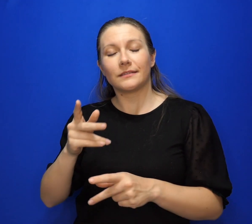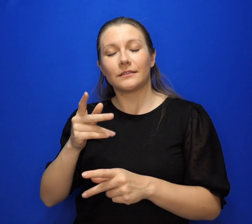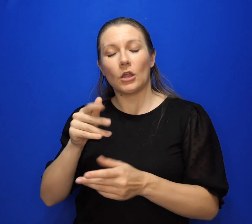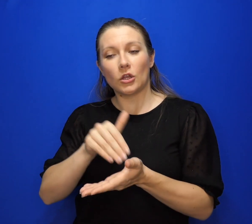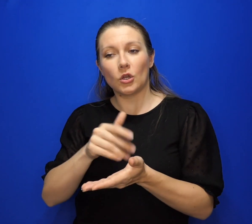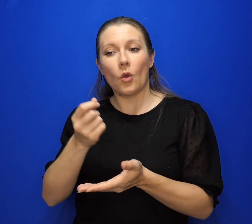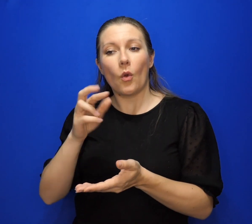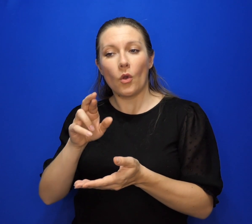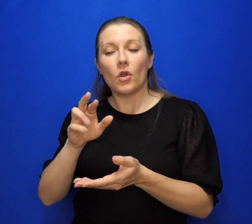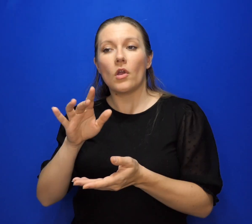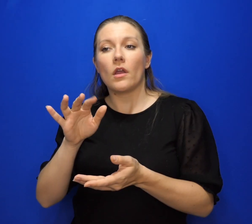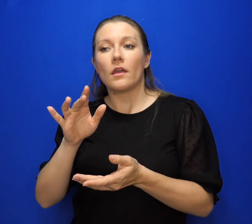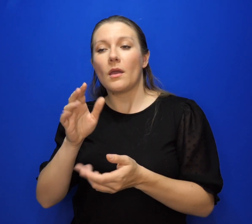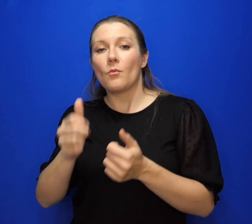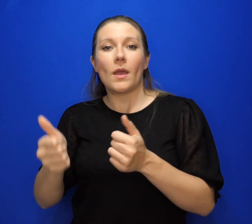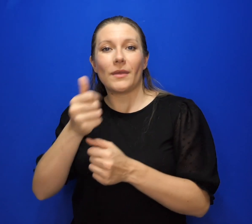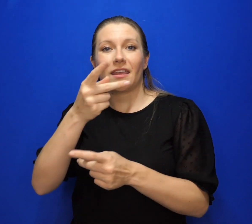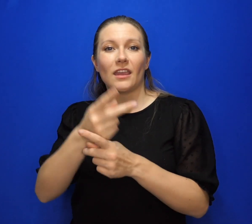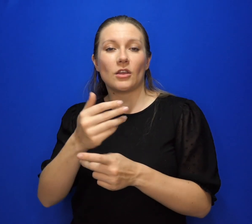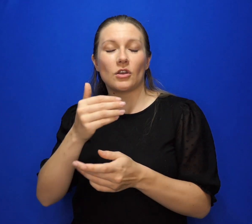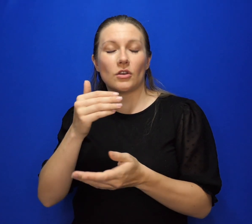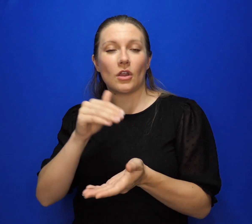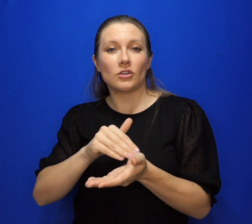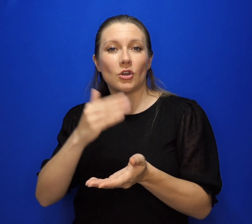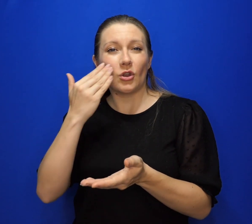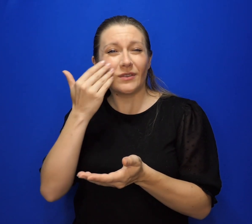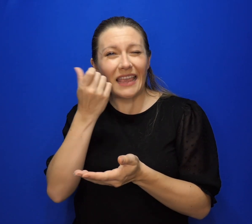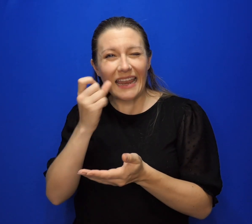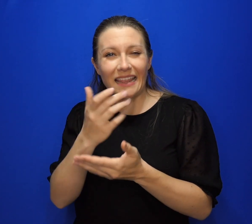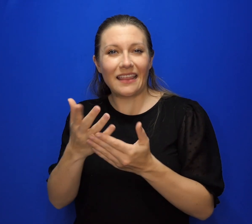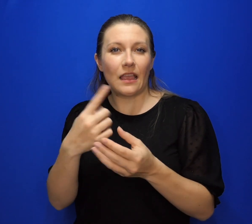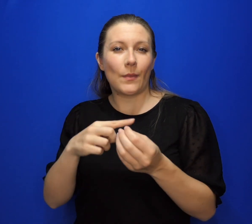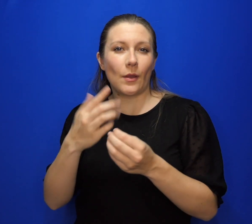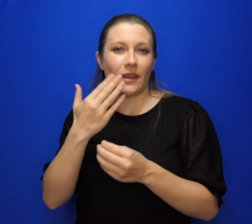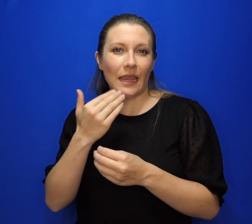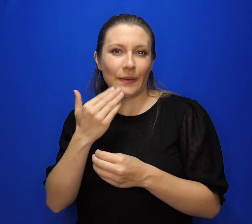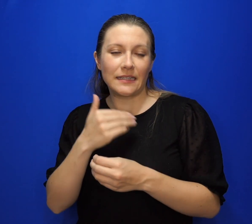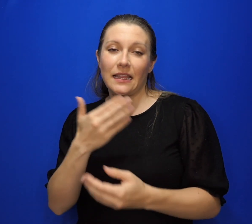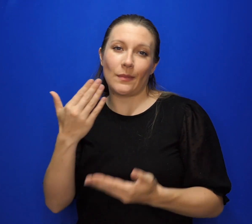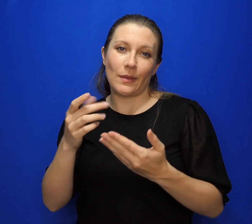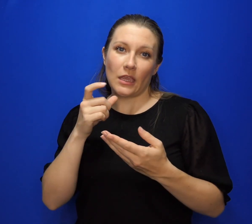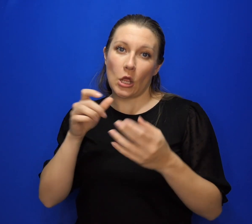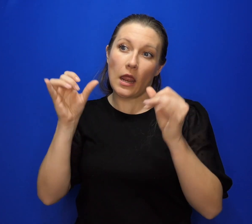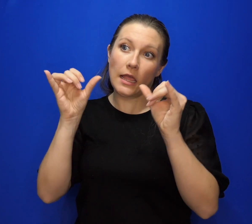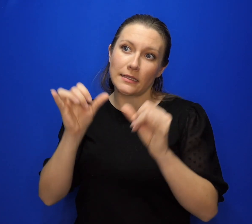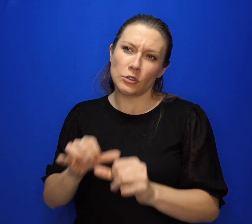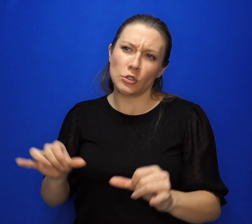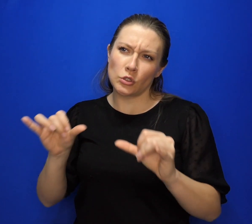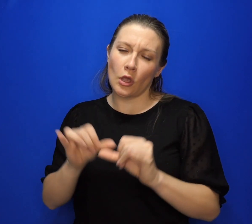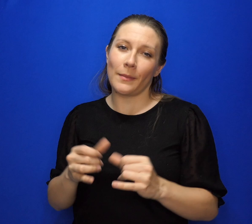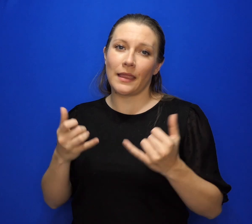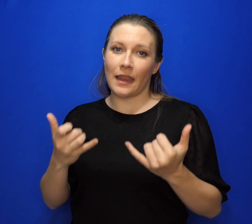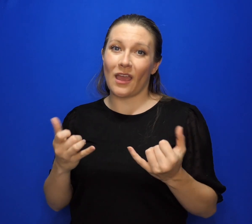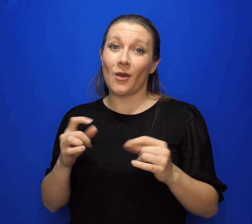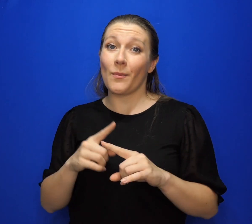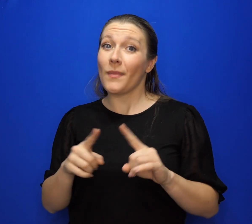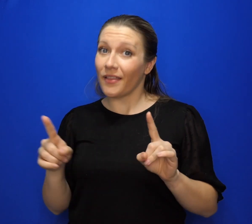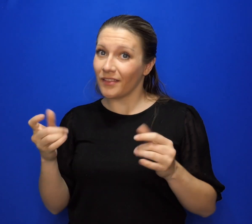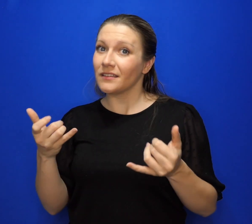diabetes management. And that's probably not as common nowadays, but there are still places, more